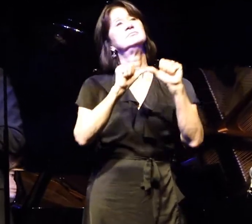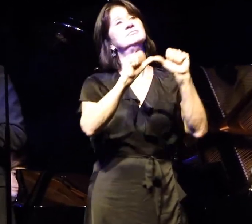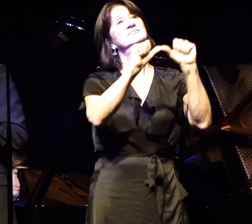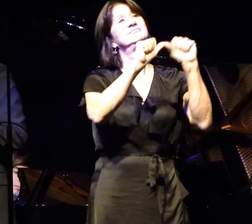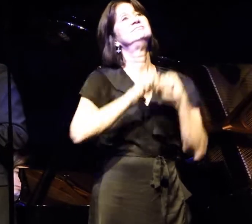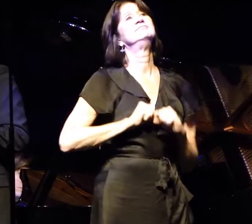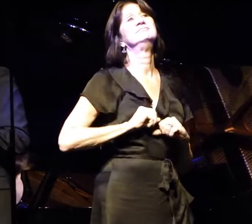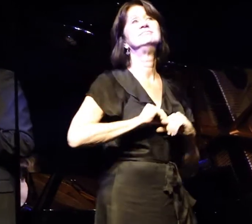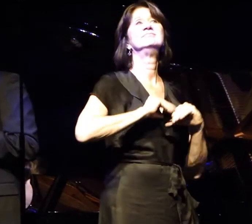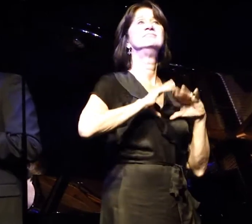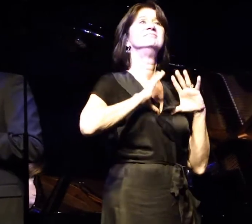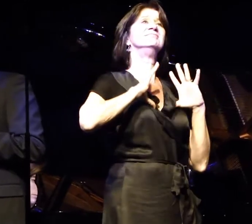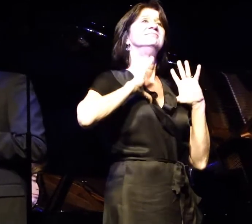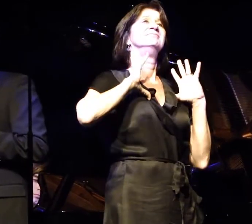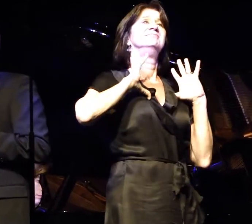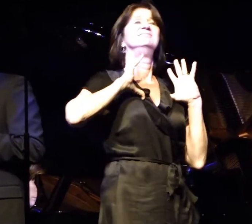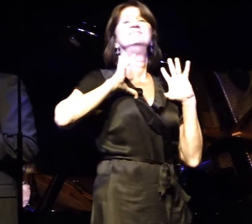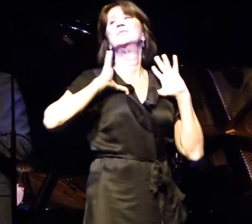from give and